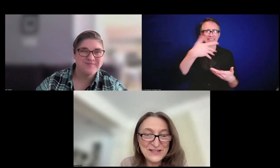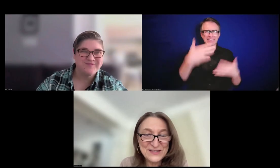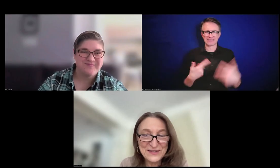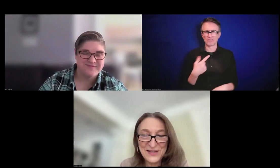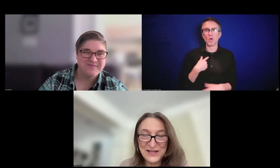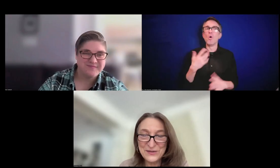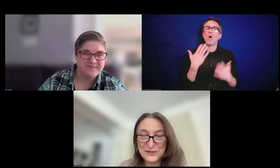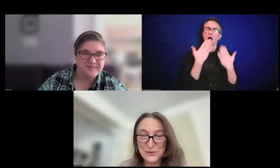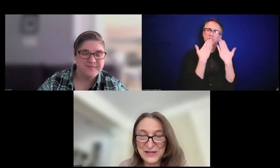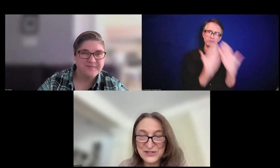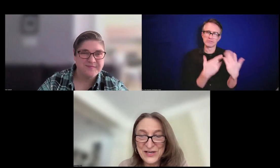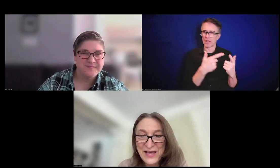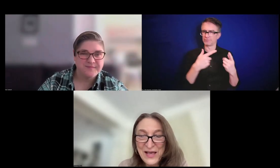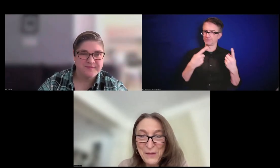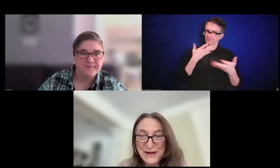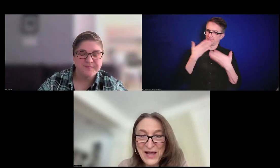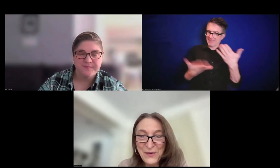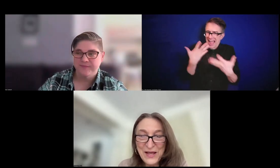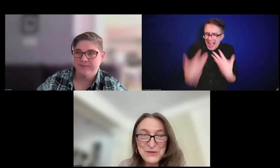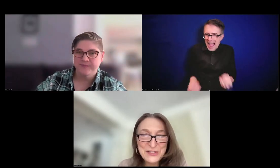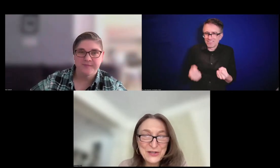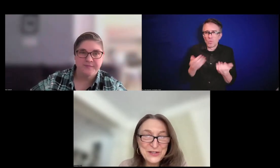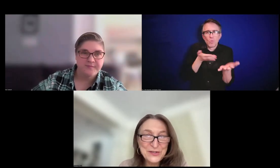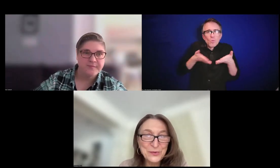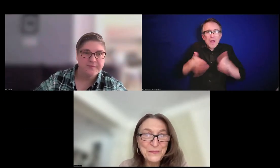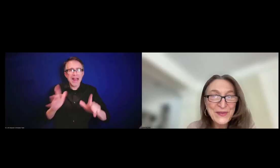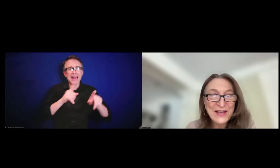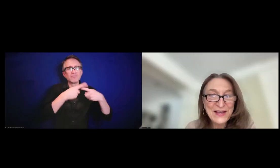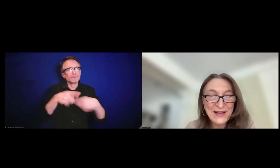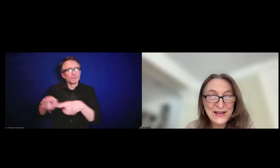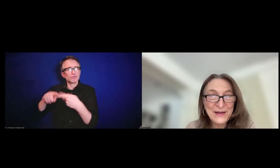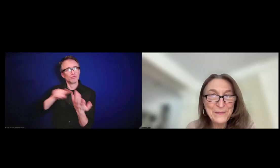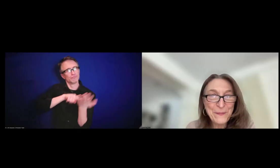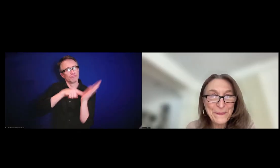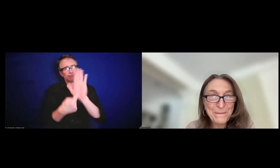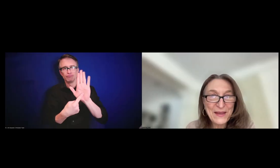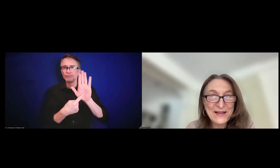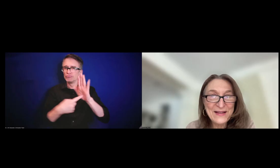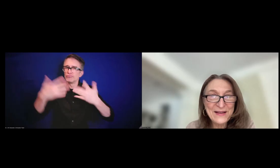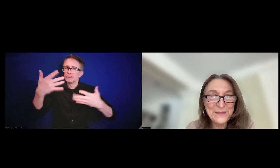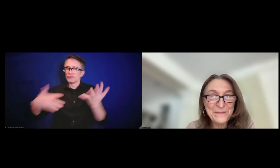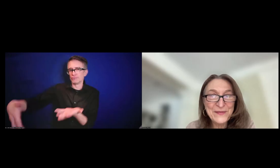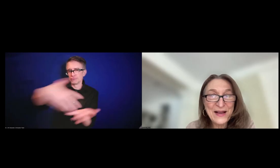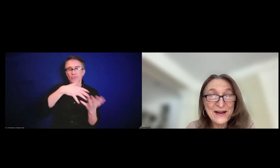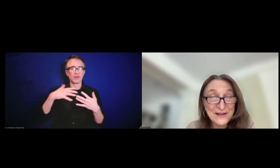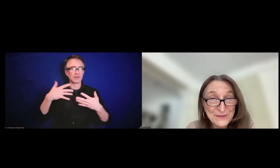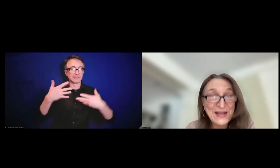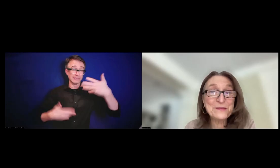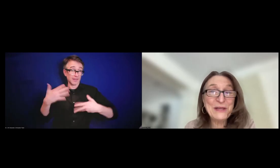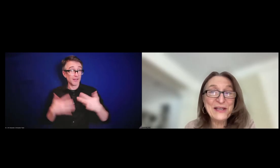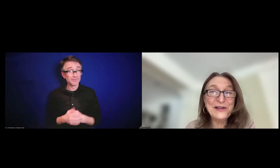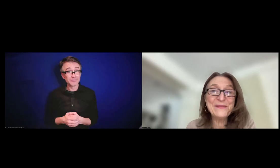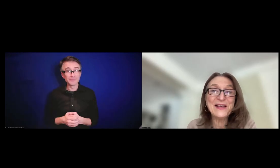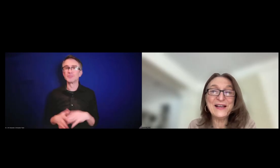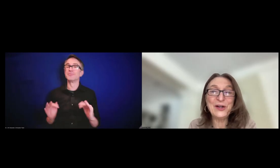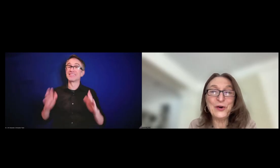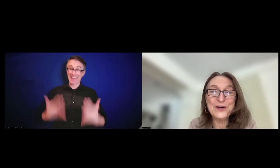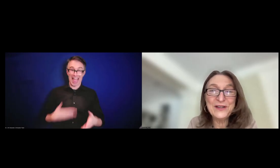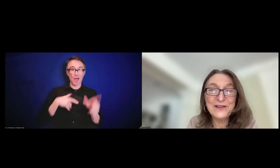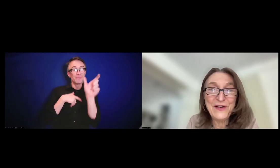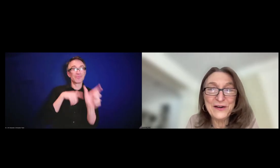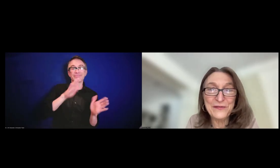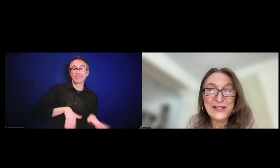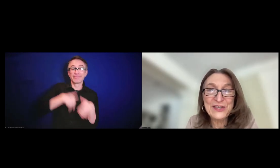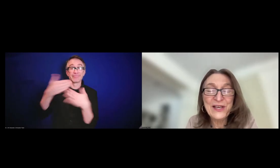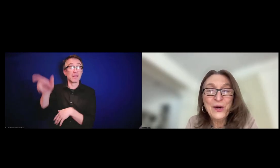discussion. Thank you so much. But now let me turn to our next speaker,